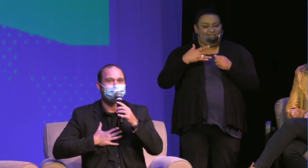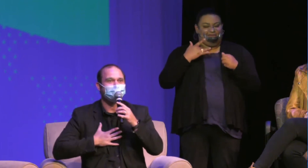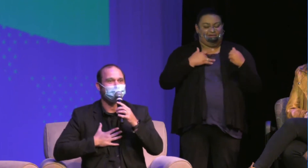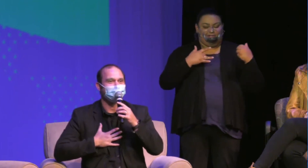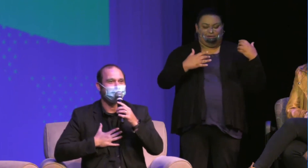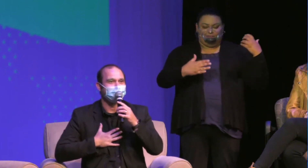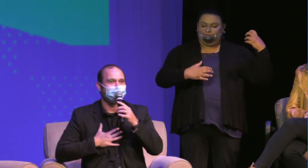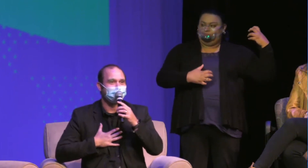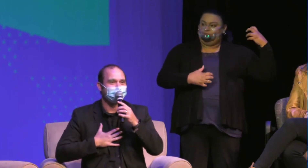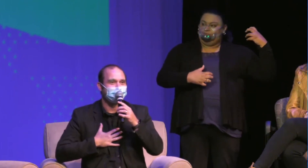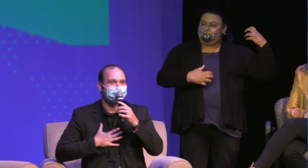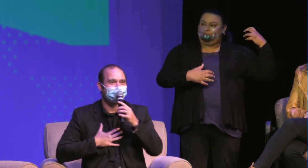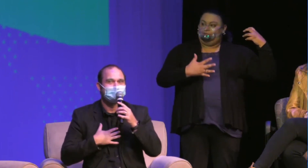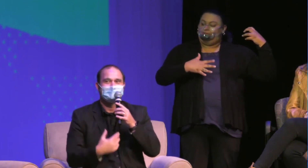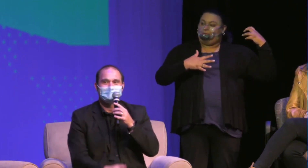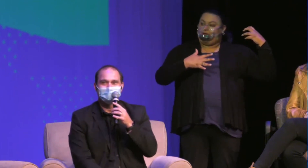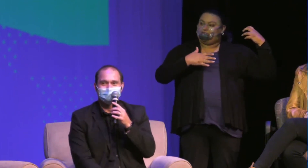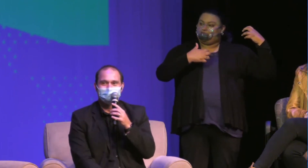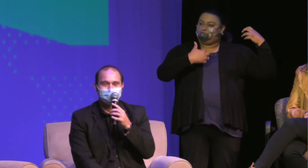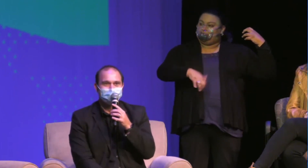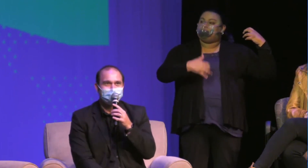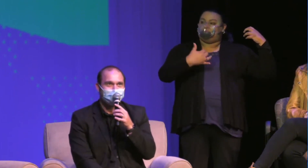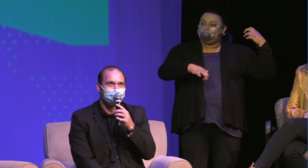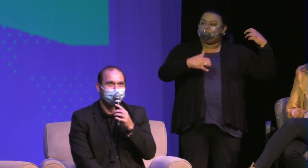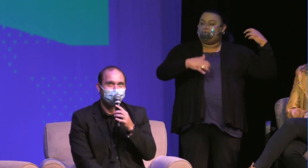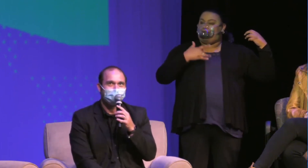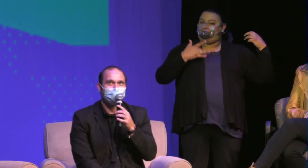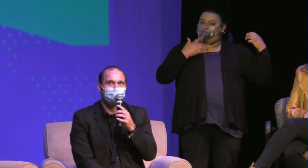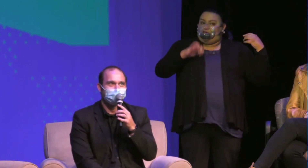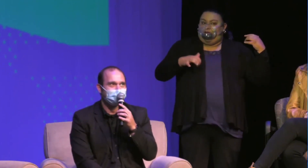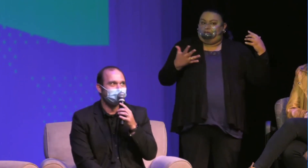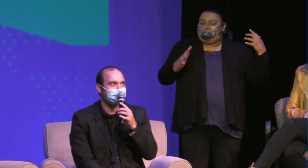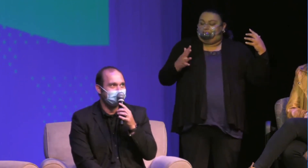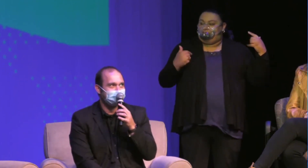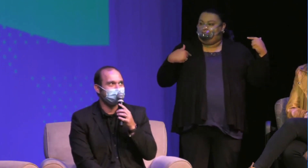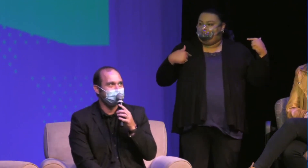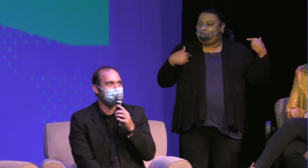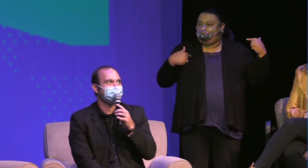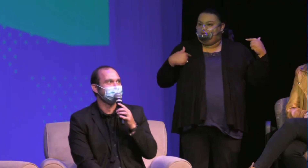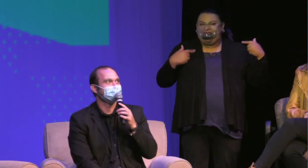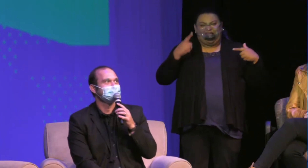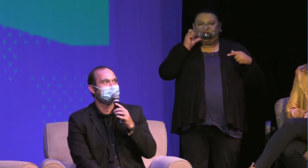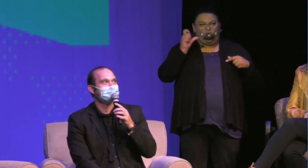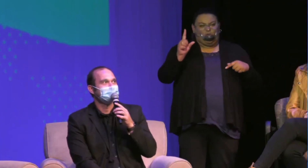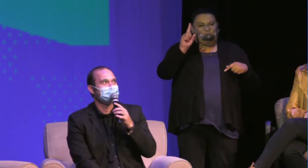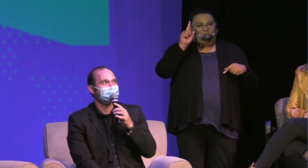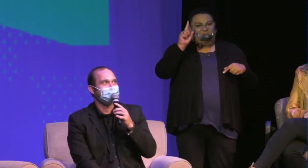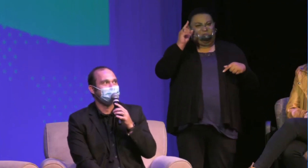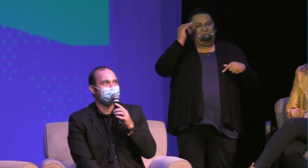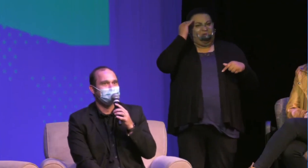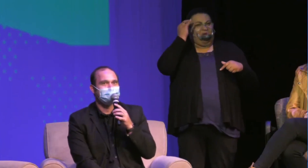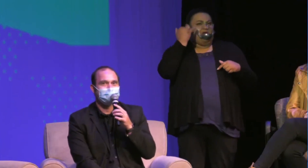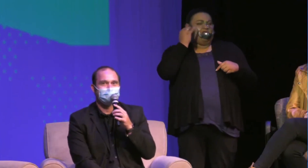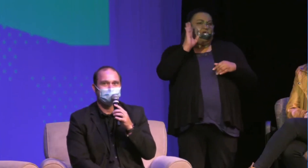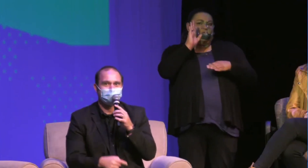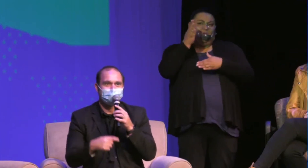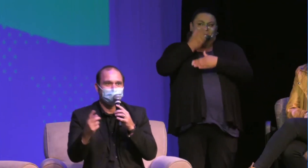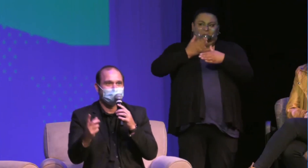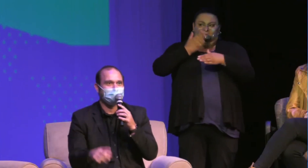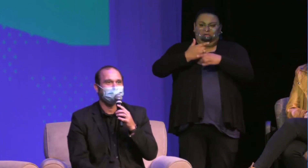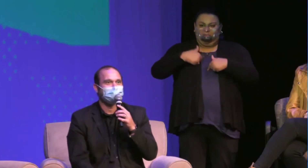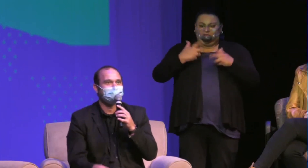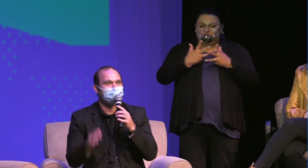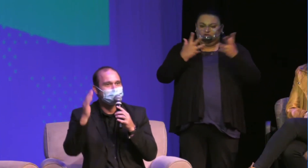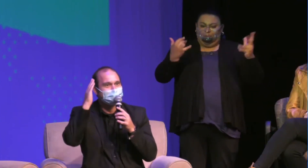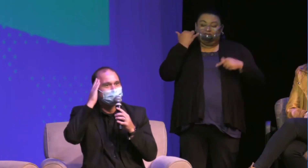instrument against me and the way that it vibrates. And I don't know if it would bother me that much if I couldn't hear what was